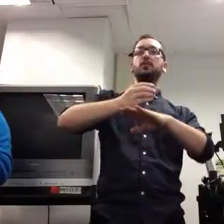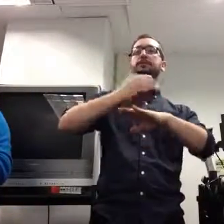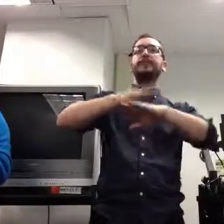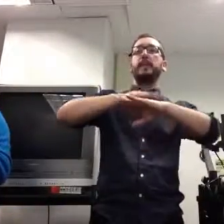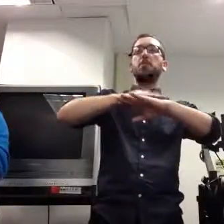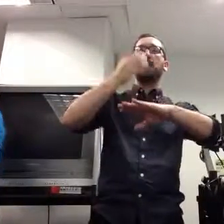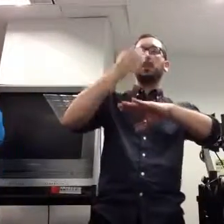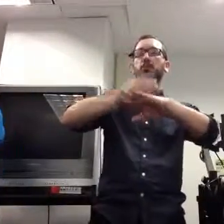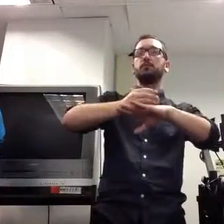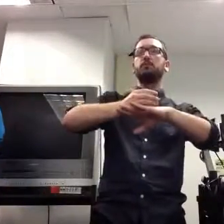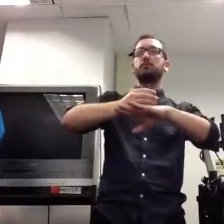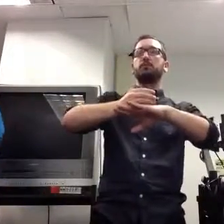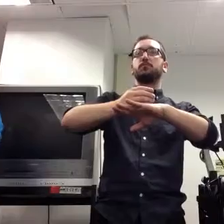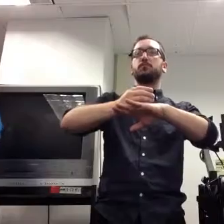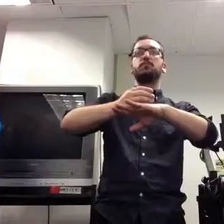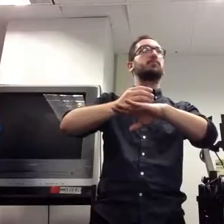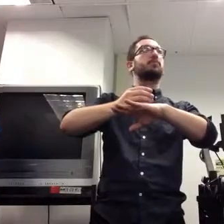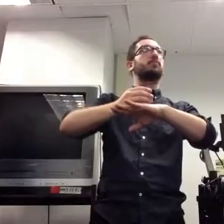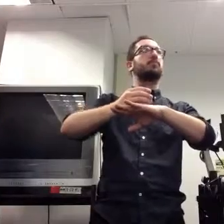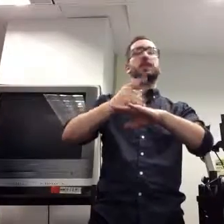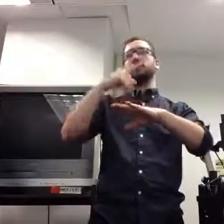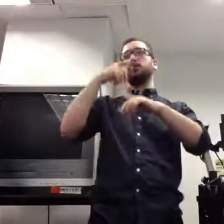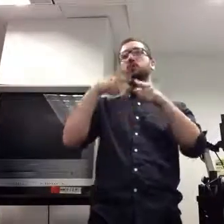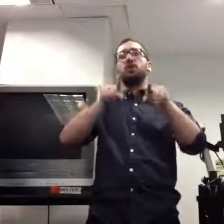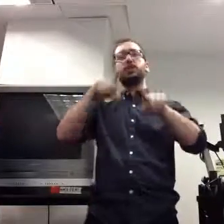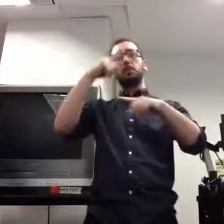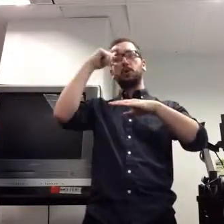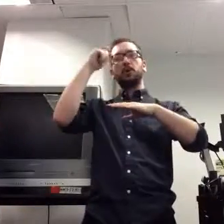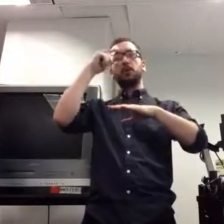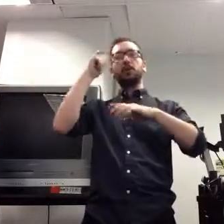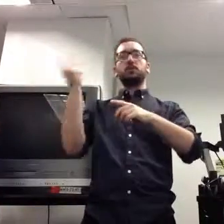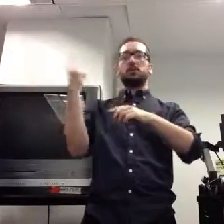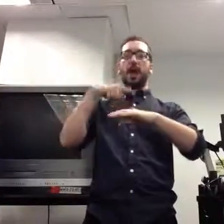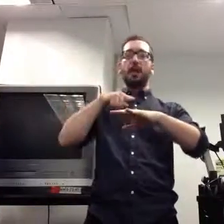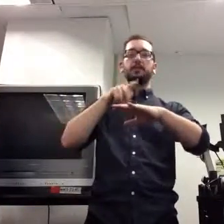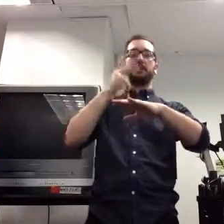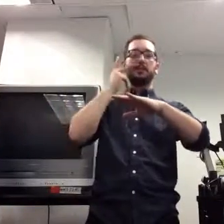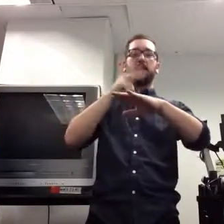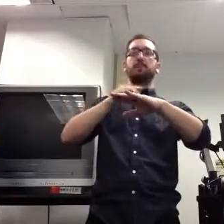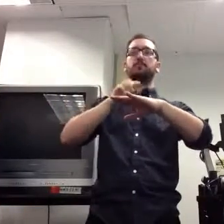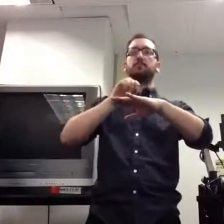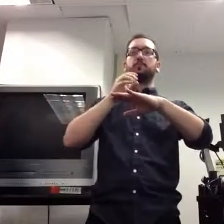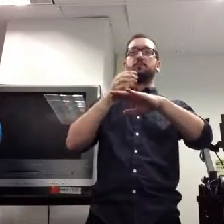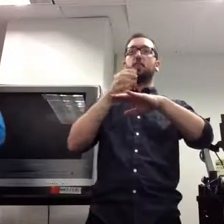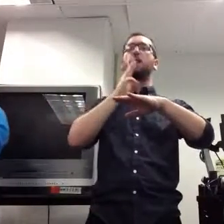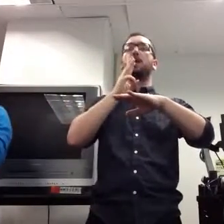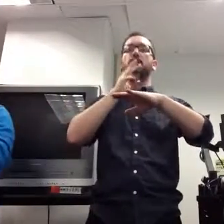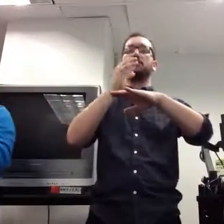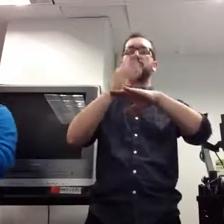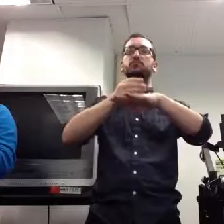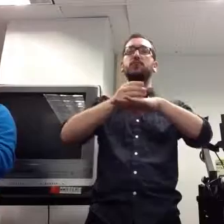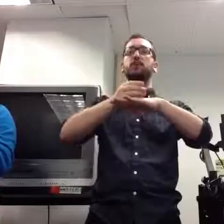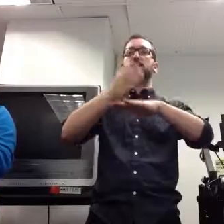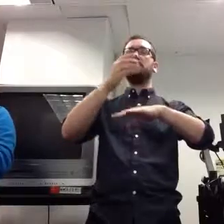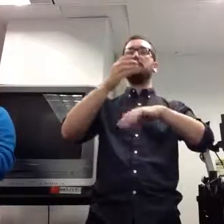or whatever, especially sometimes you come back, and then there is moisture all around the outside of it. I did this we'll do it here